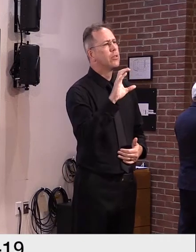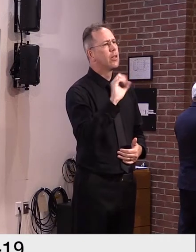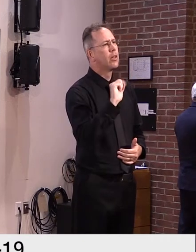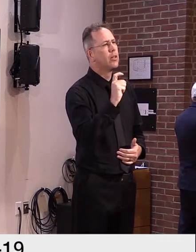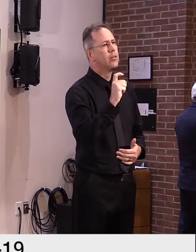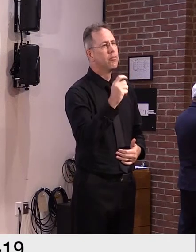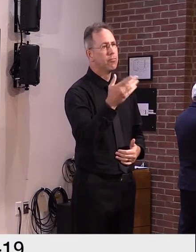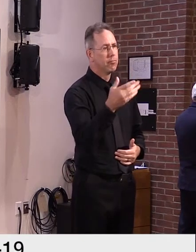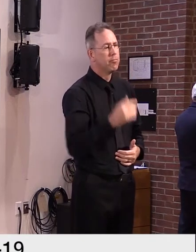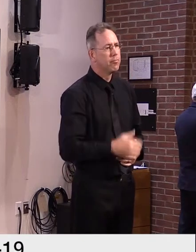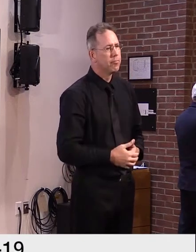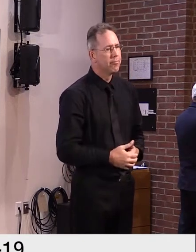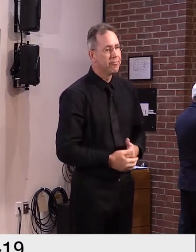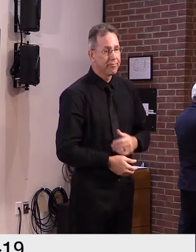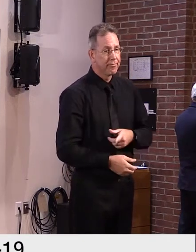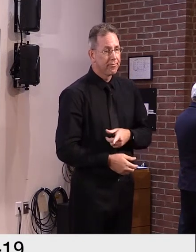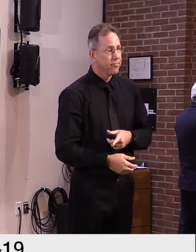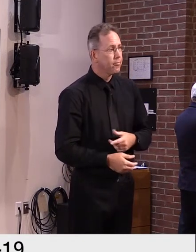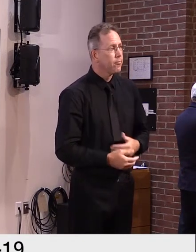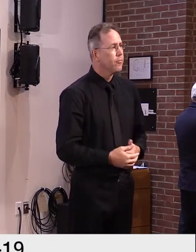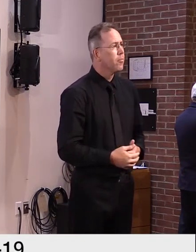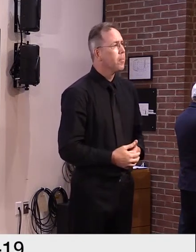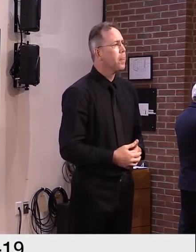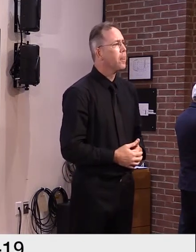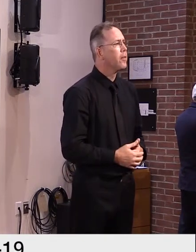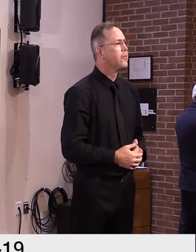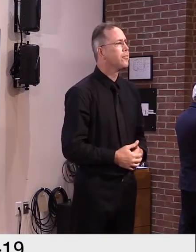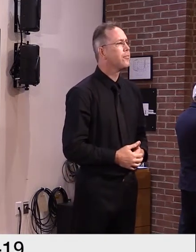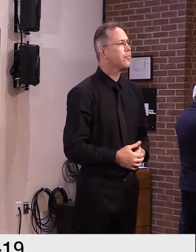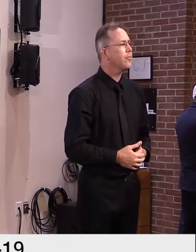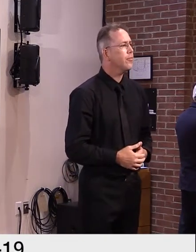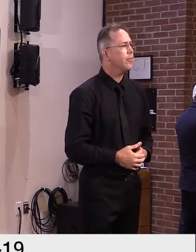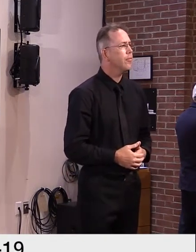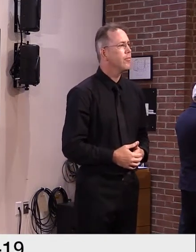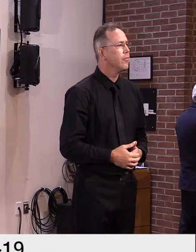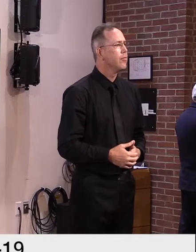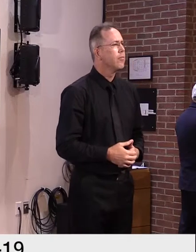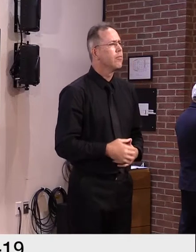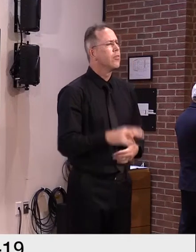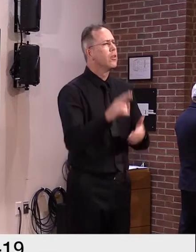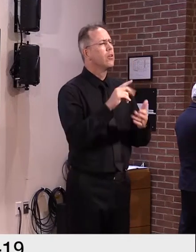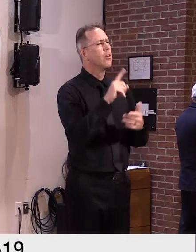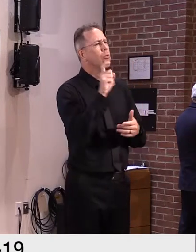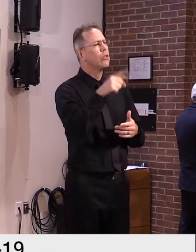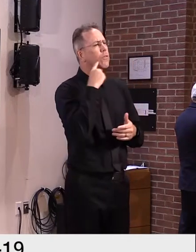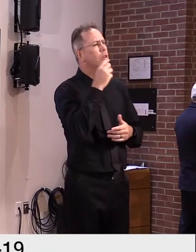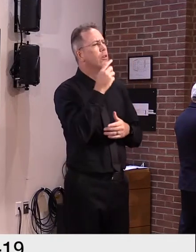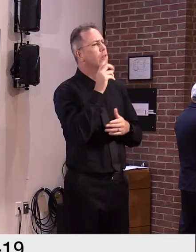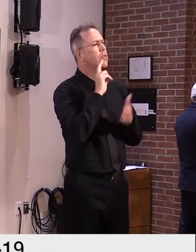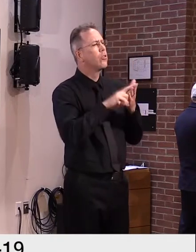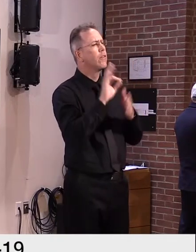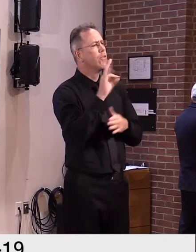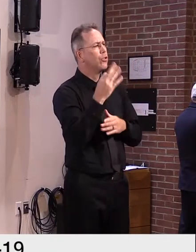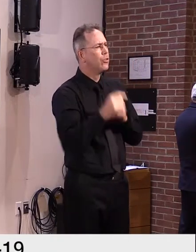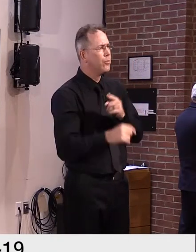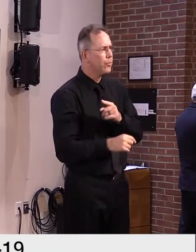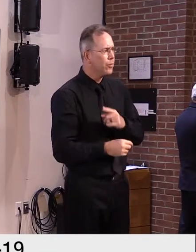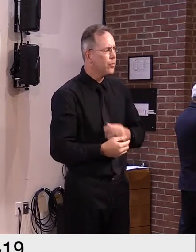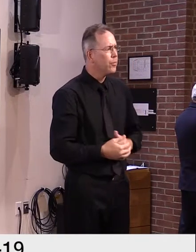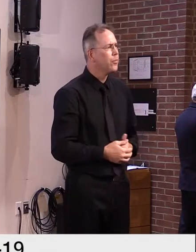Thank you. Kat, WCAS. Hi, my question is likely for Dan French. I saw a letter from a school district to parents that warned parents that as we head